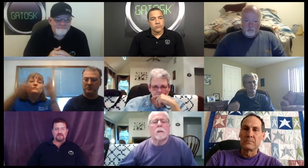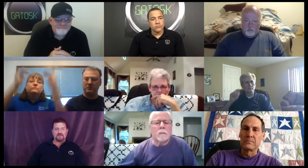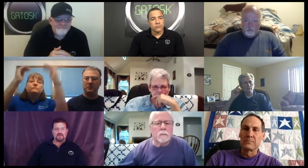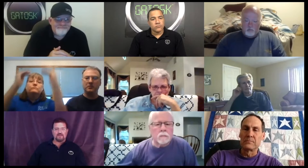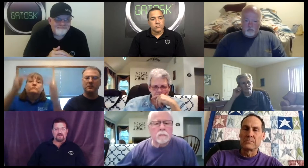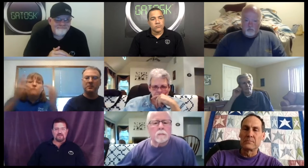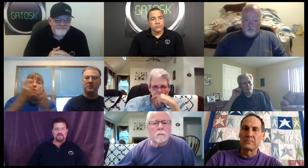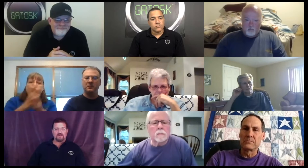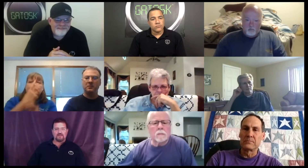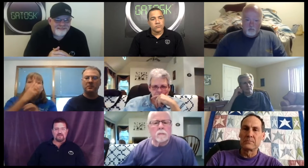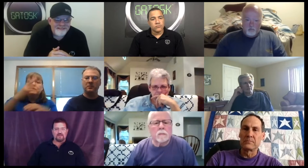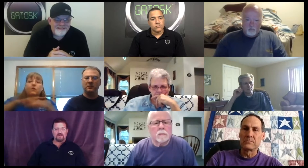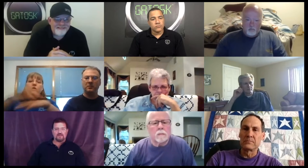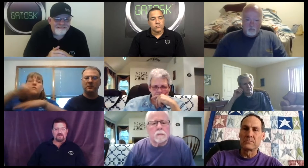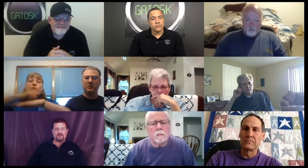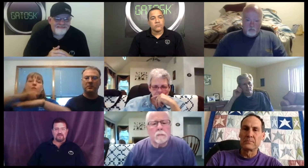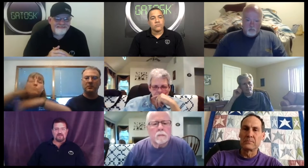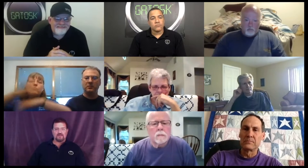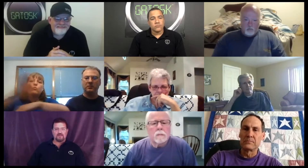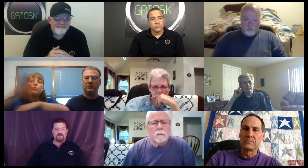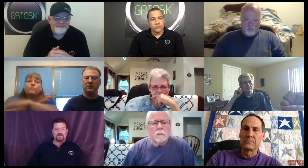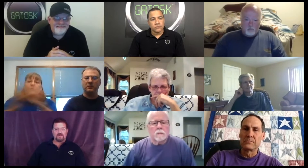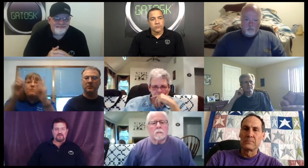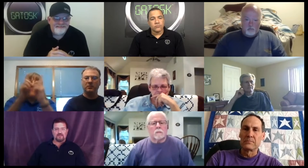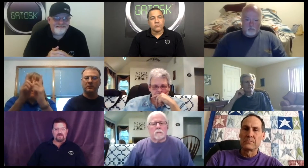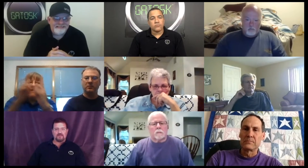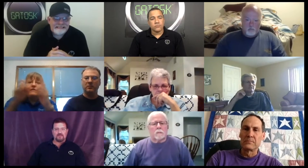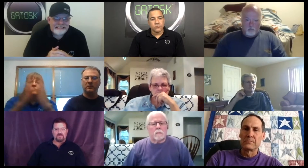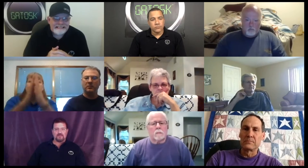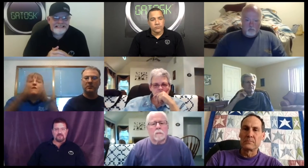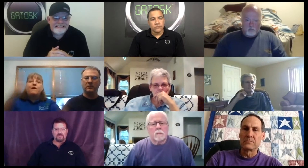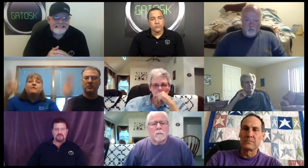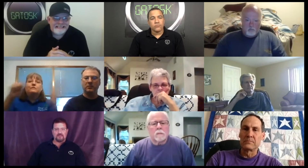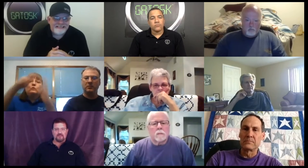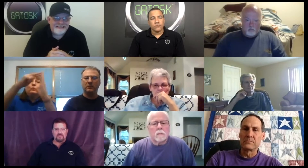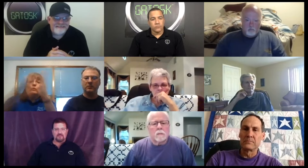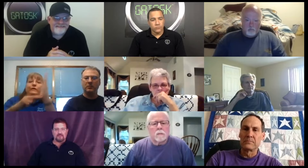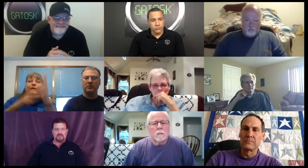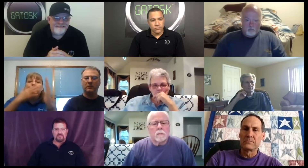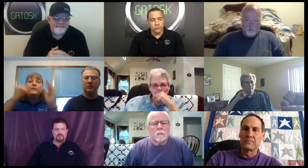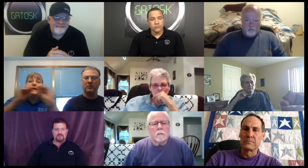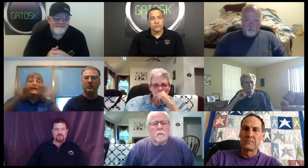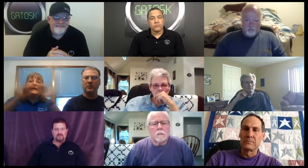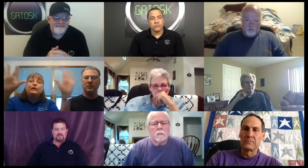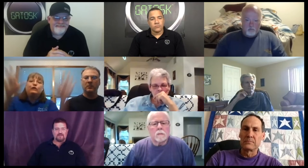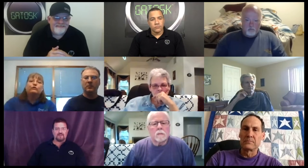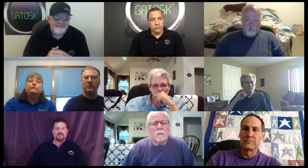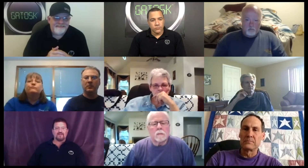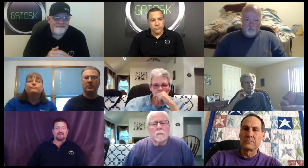step-by-step directions needs to be listed. It's very hard to see on a computer. It's very small. It needs to be enlarged so that it can be easier to read, and it